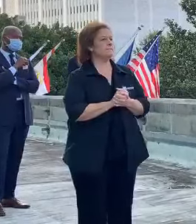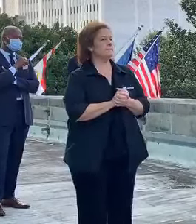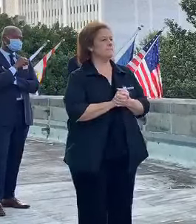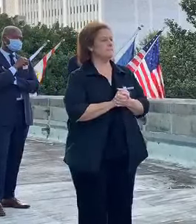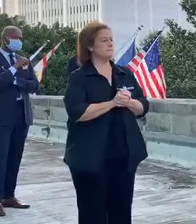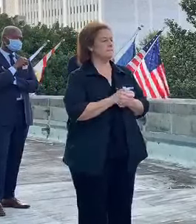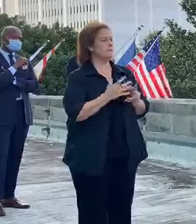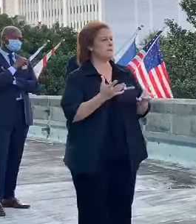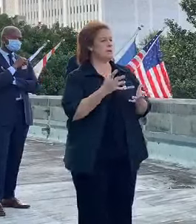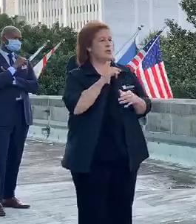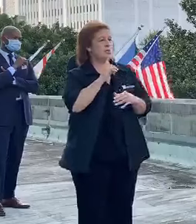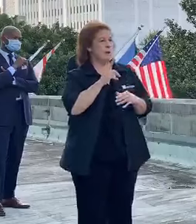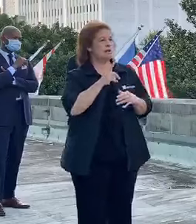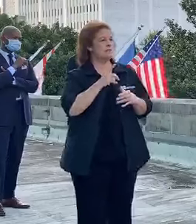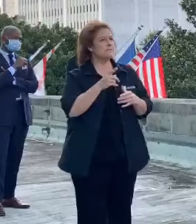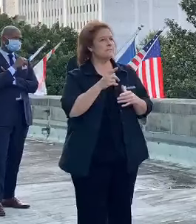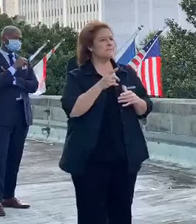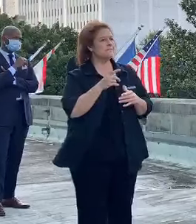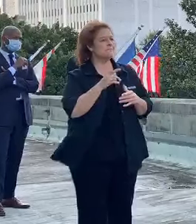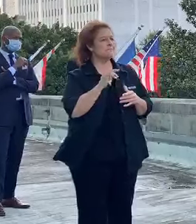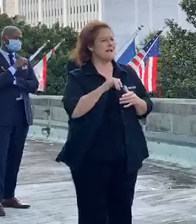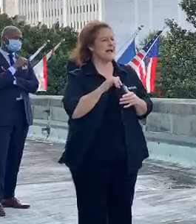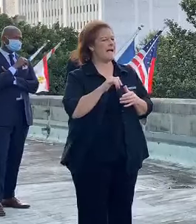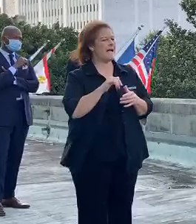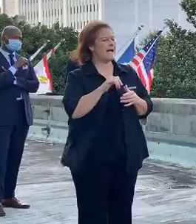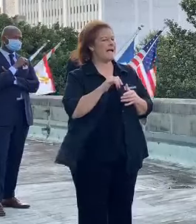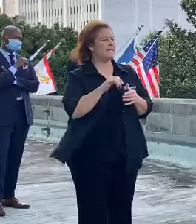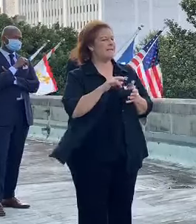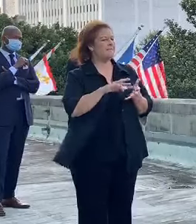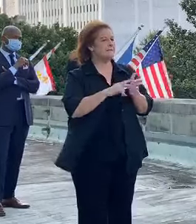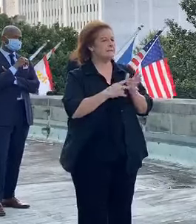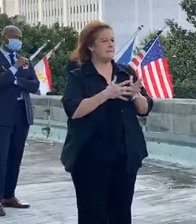think, again, a lot of this has to do with the intensity of the